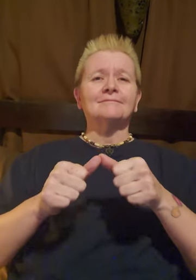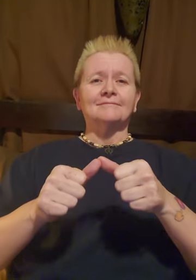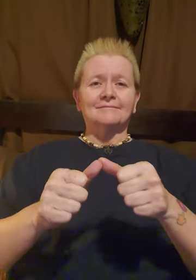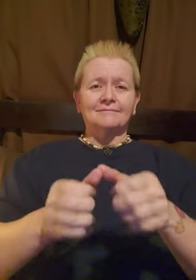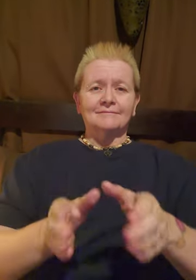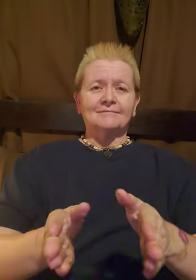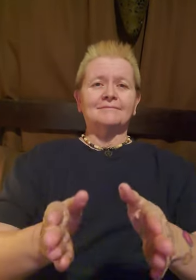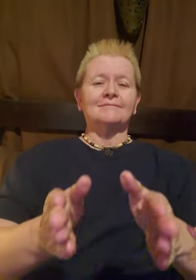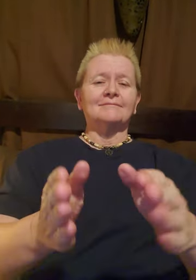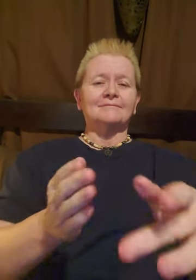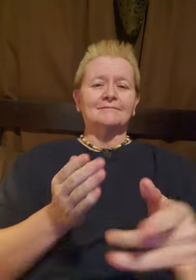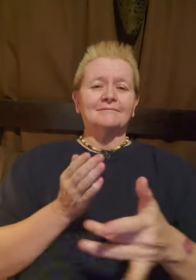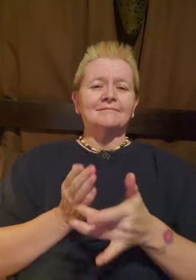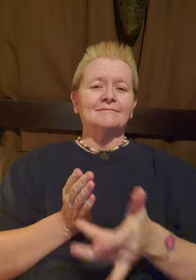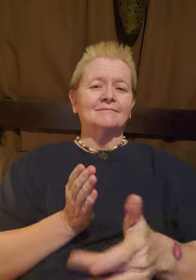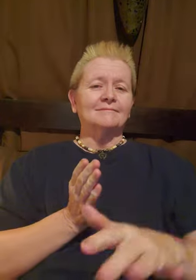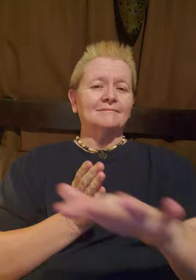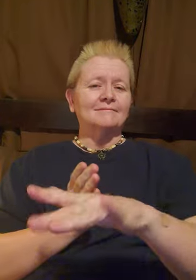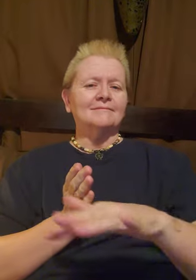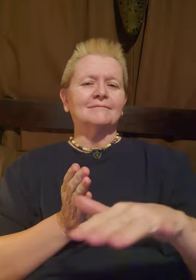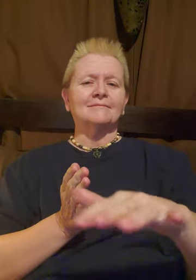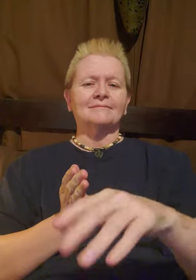steady course to the haven,